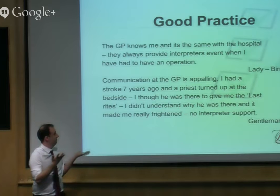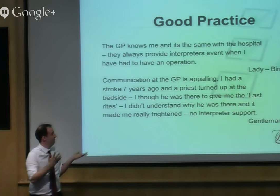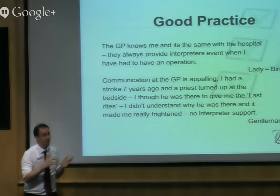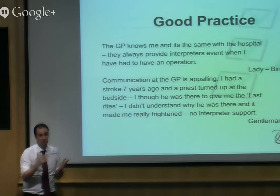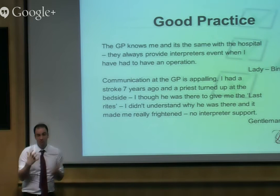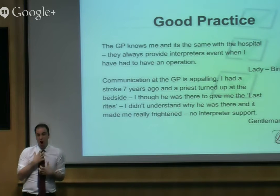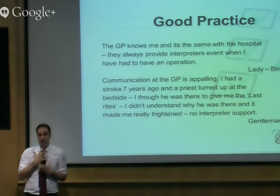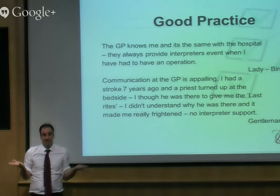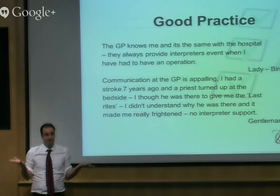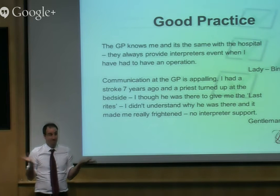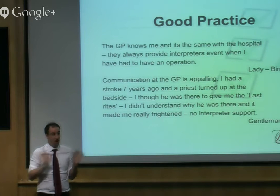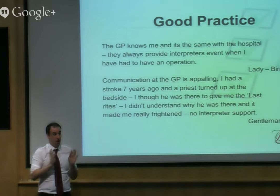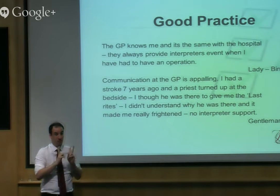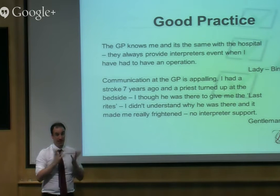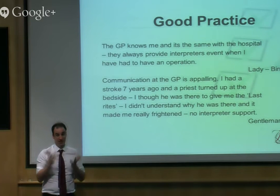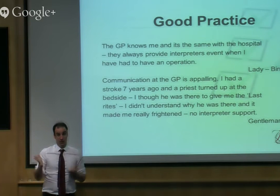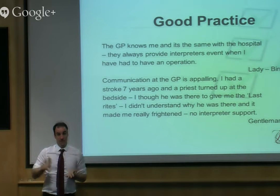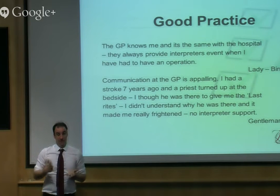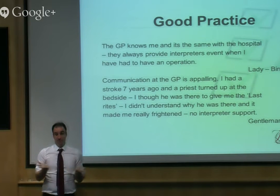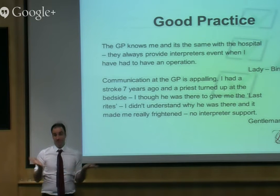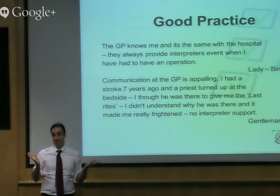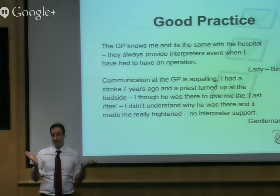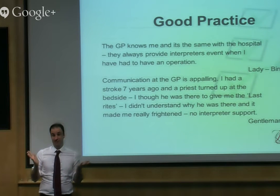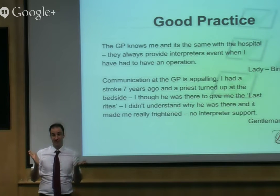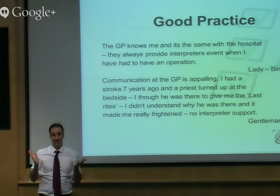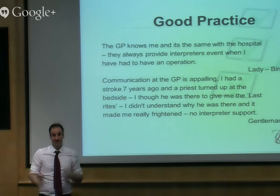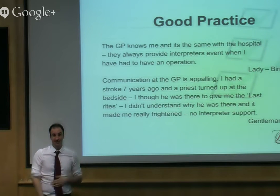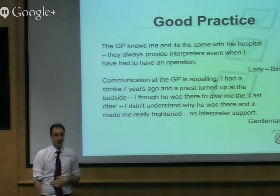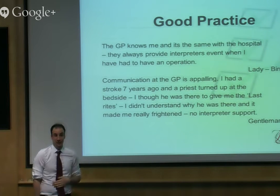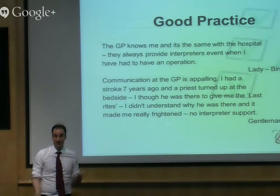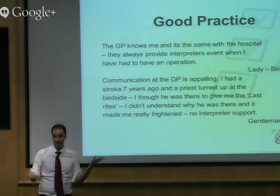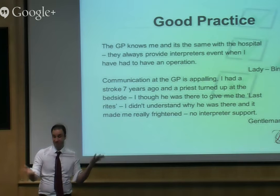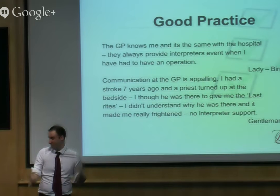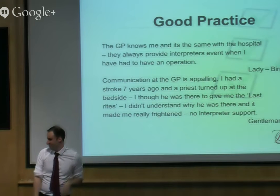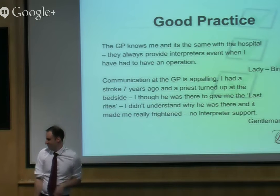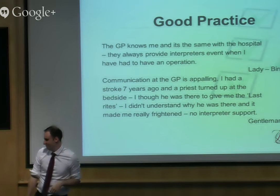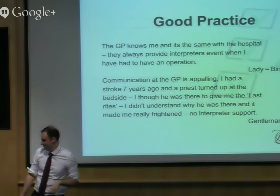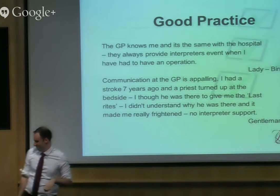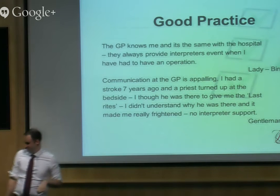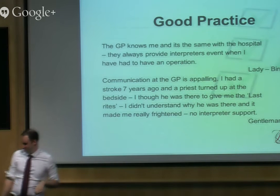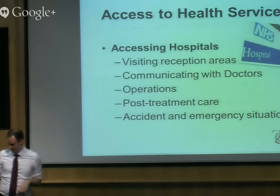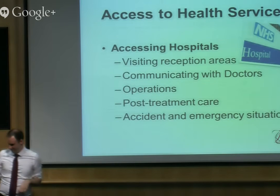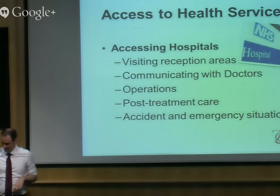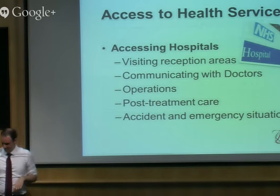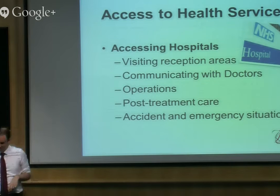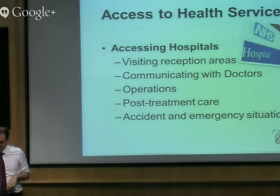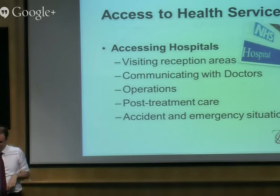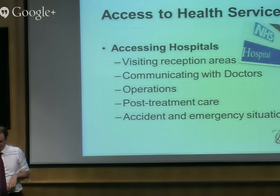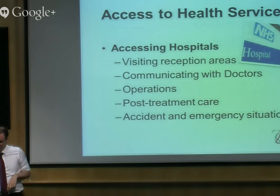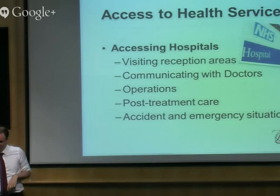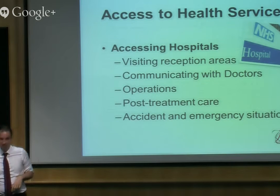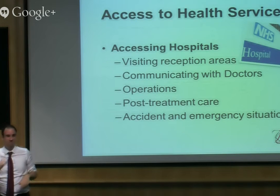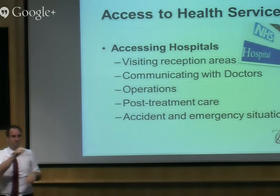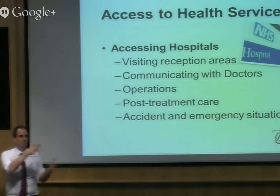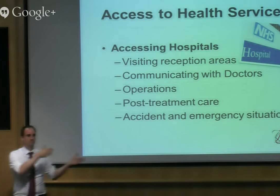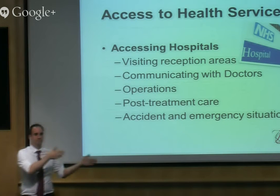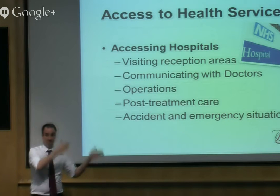that's it. There was no interpreter, he didn't understand what was going on, and actually it was nothing to do with that. But without that communication, you